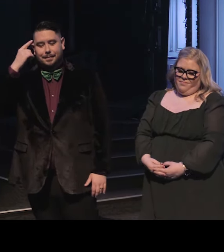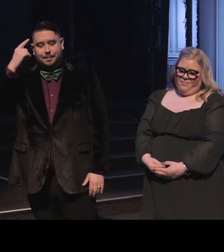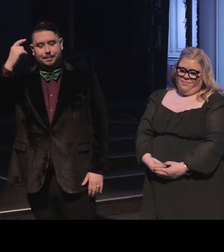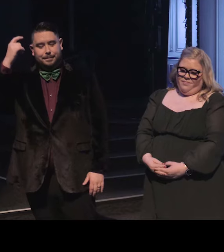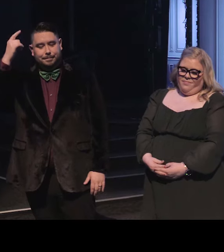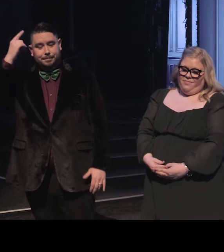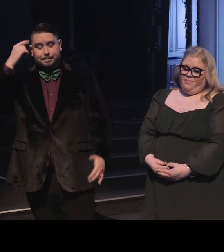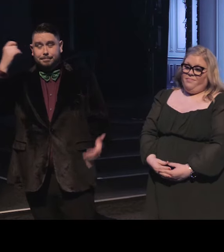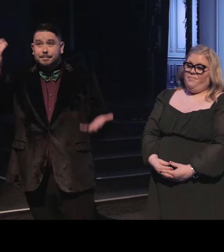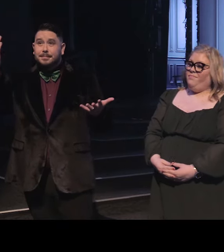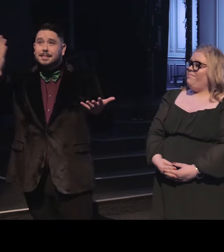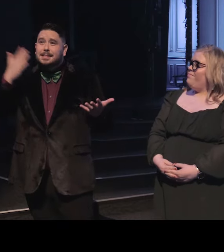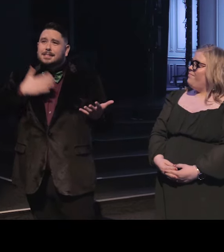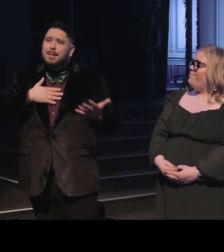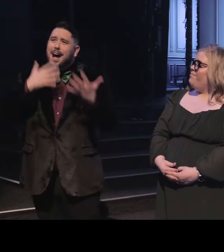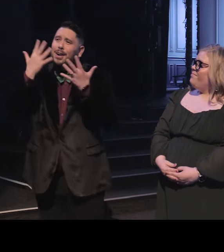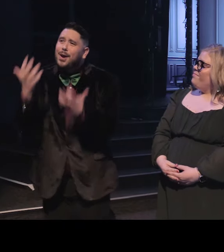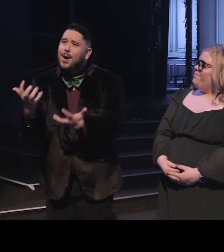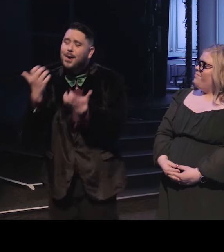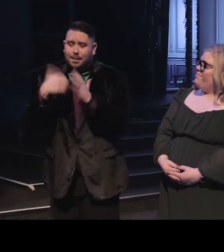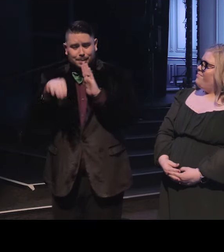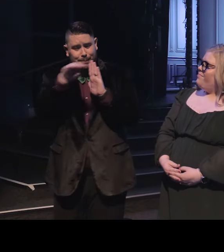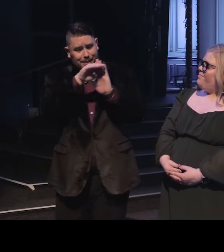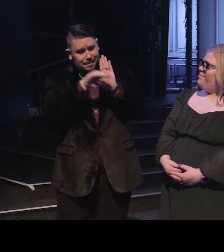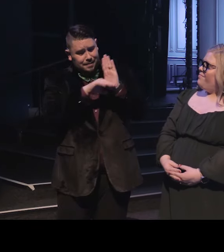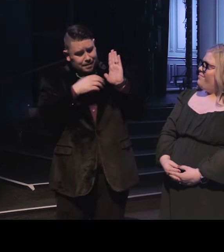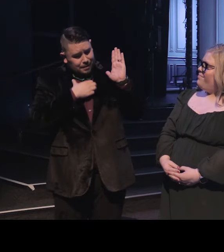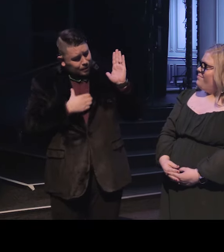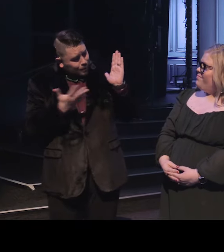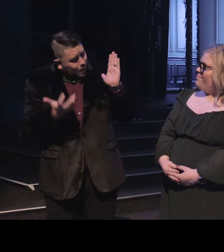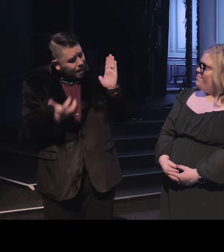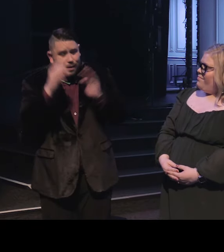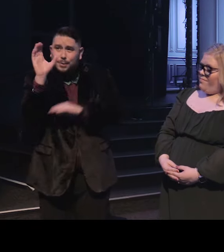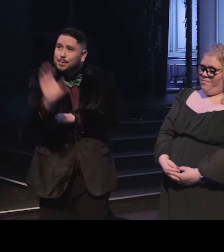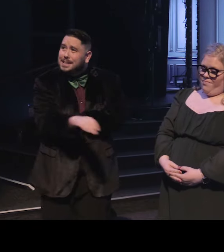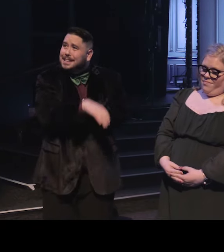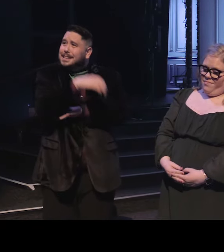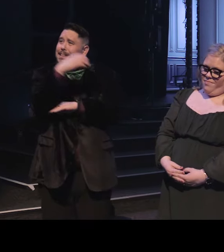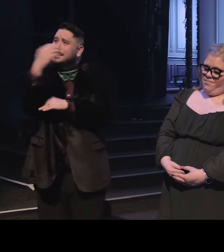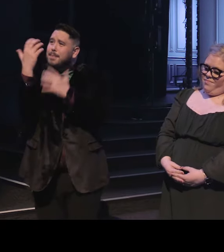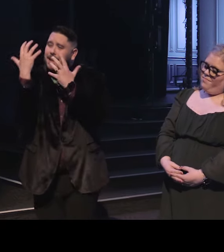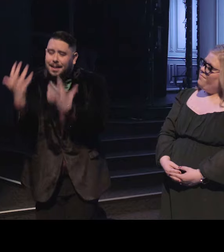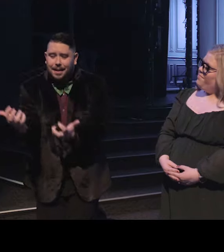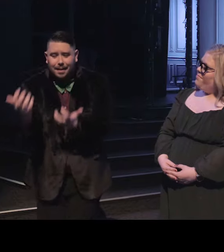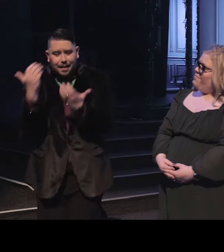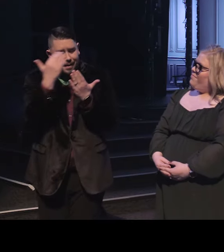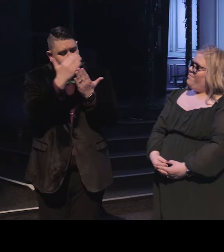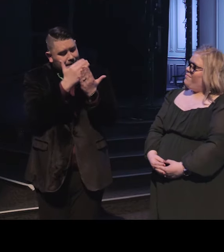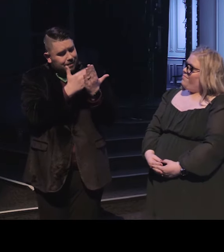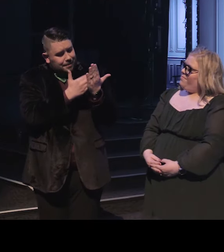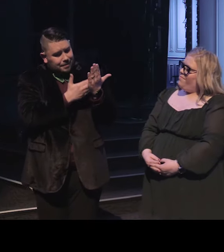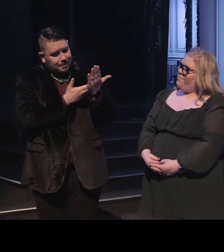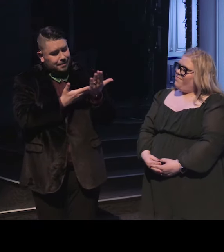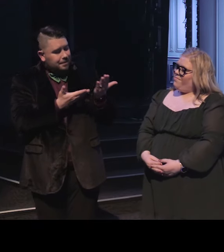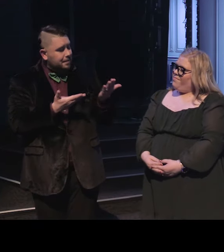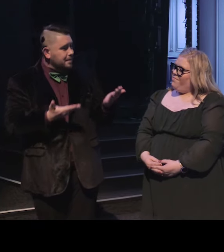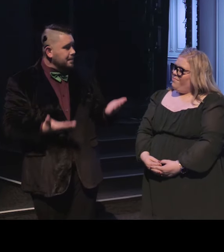dream. So here's my lifelong wish, my grown-up Christmas